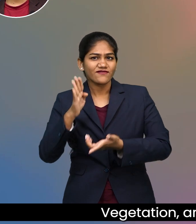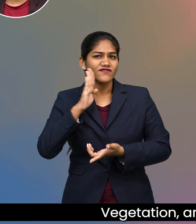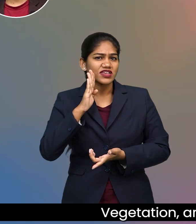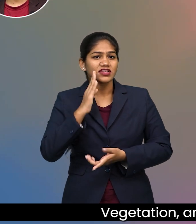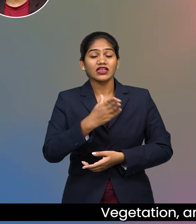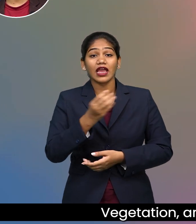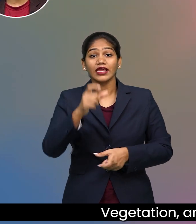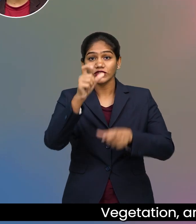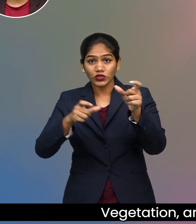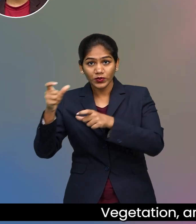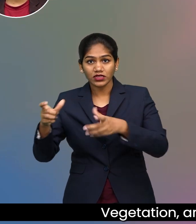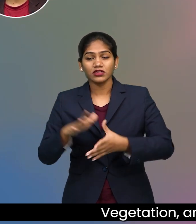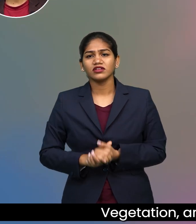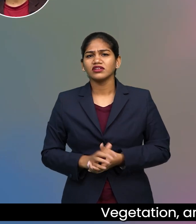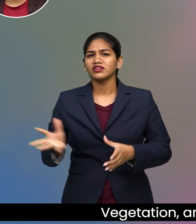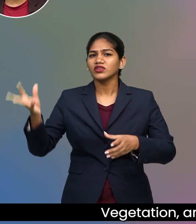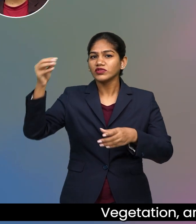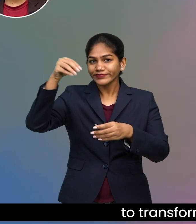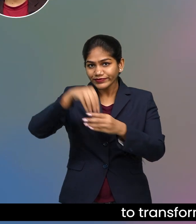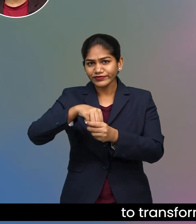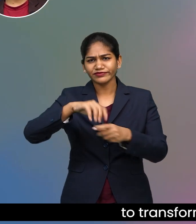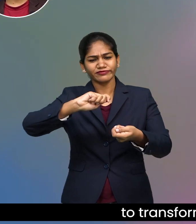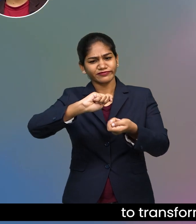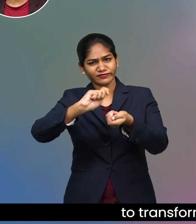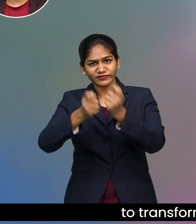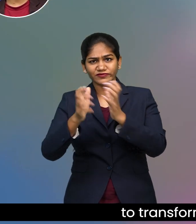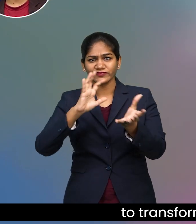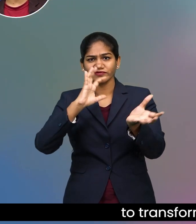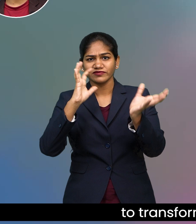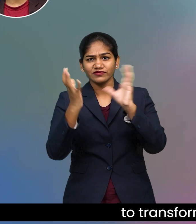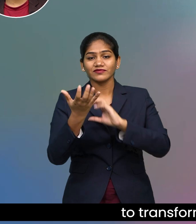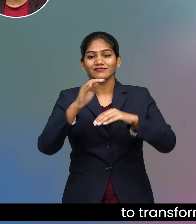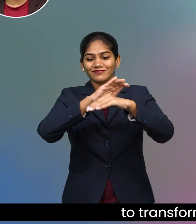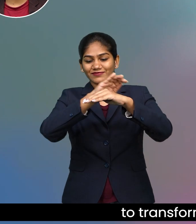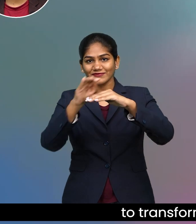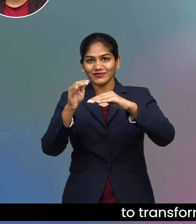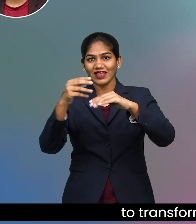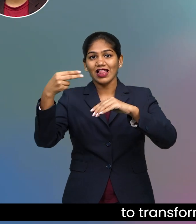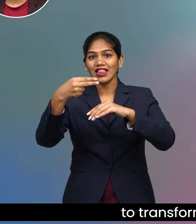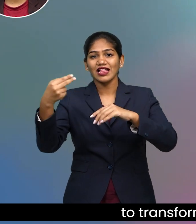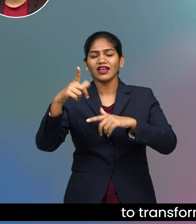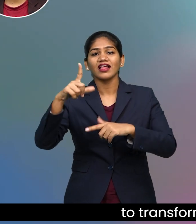vegetation, and human beings contribute to transform the Earth's lithosphere.